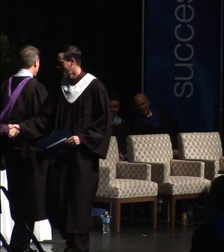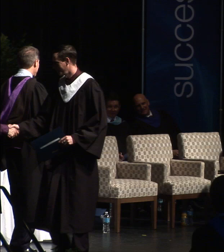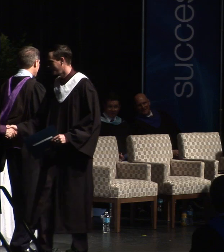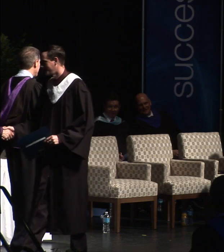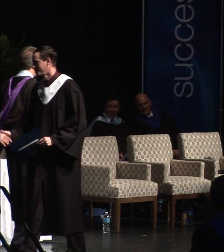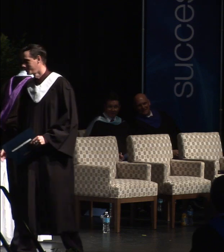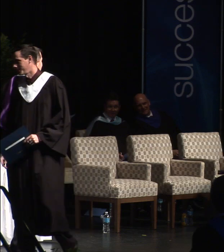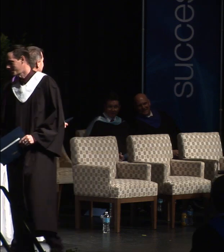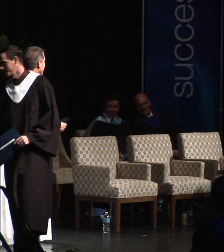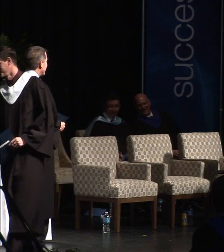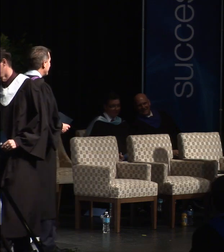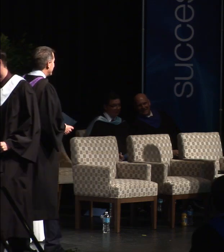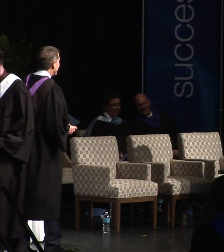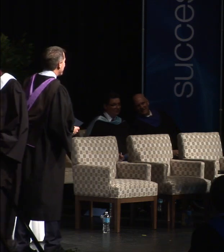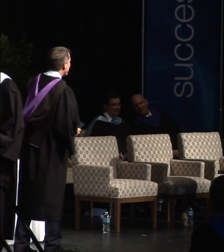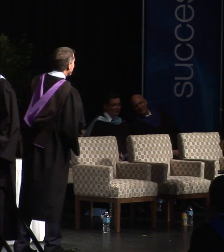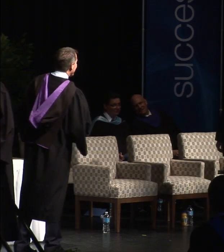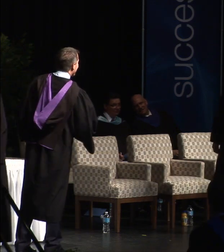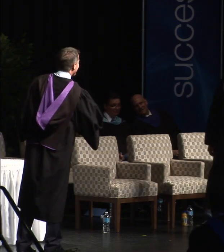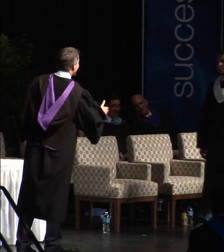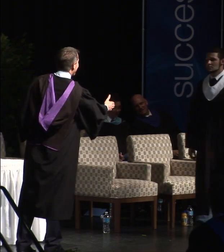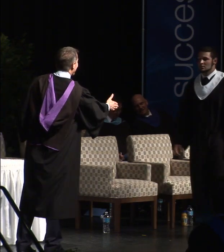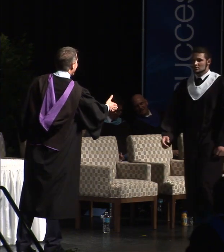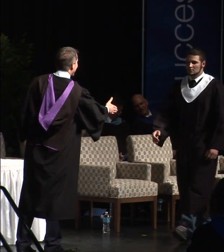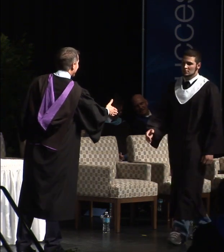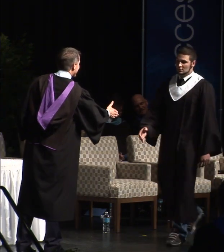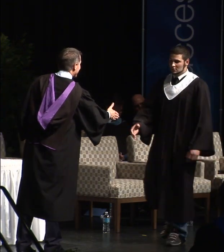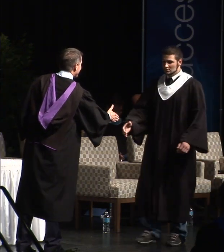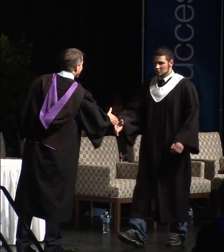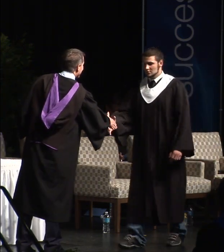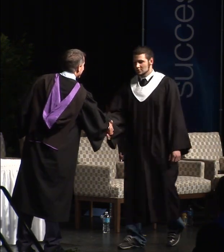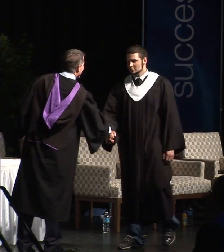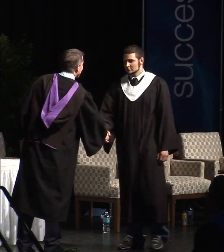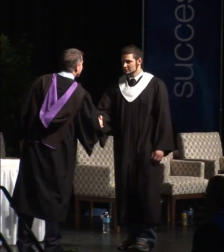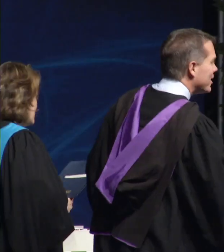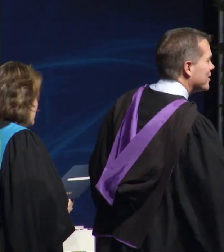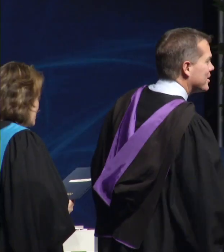Brody Kenneth Sampson. Honors.